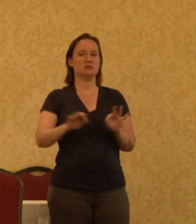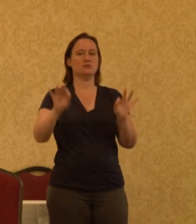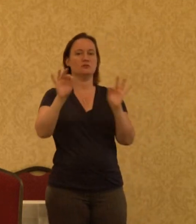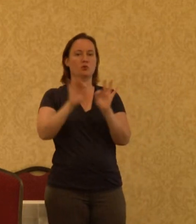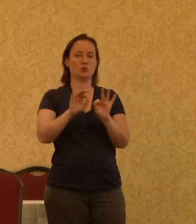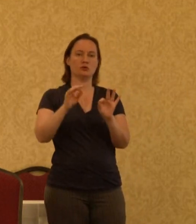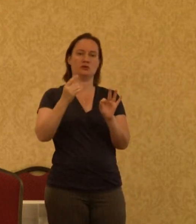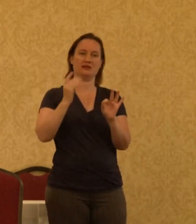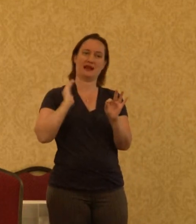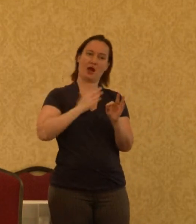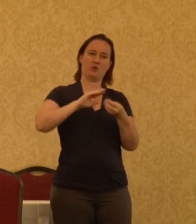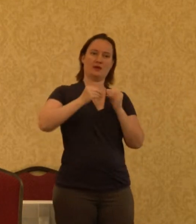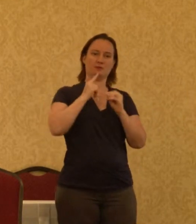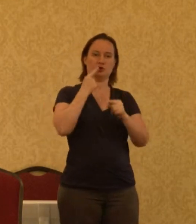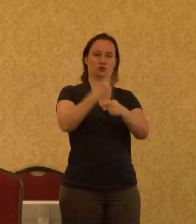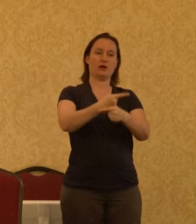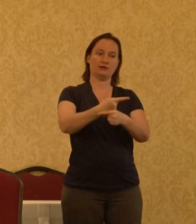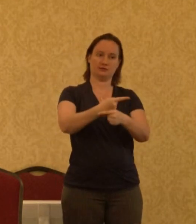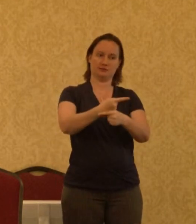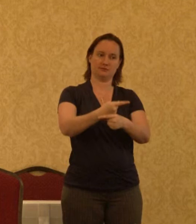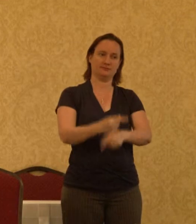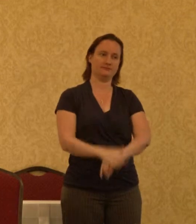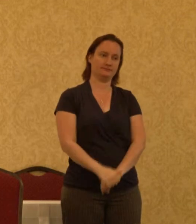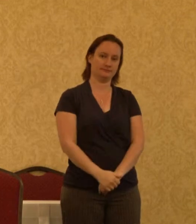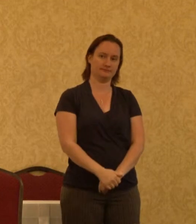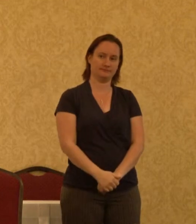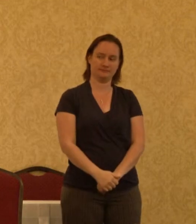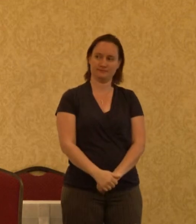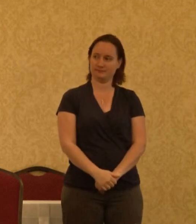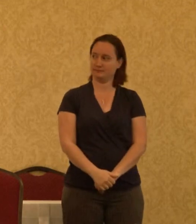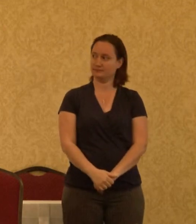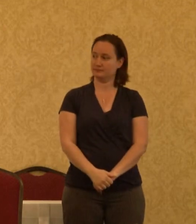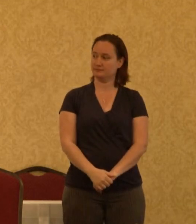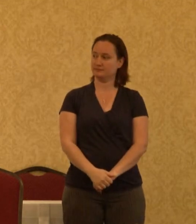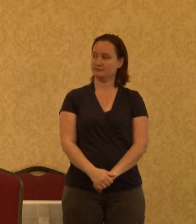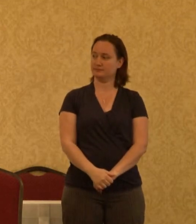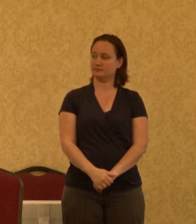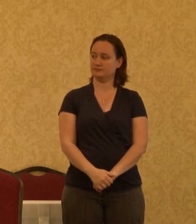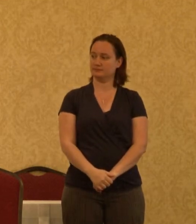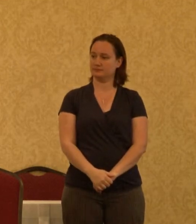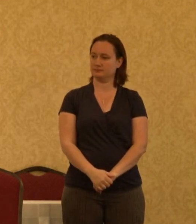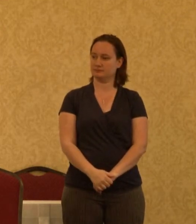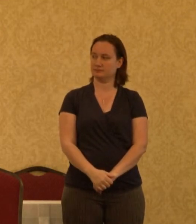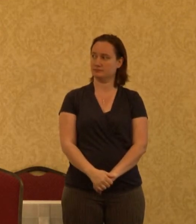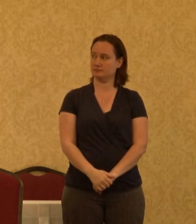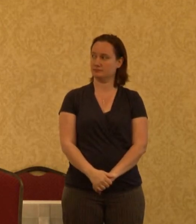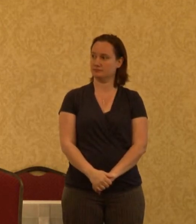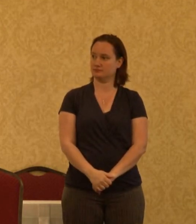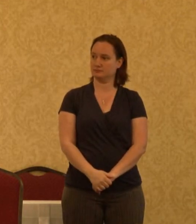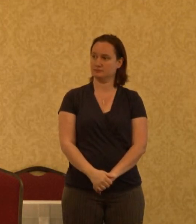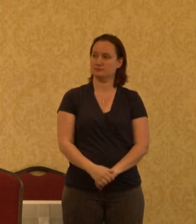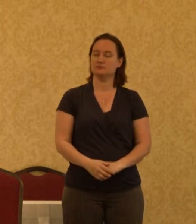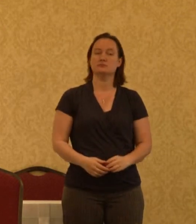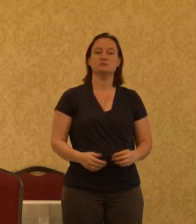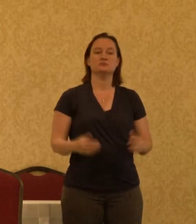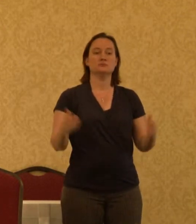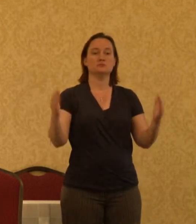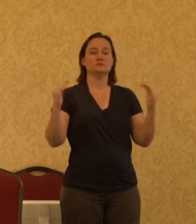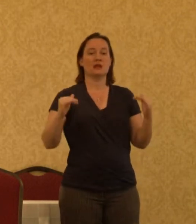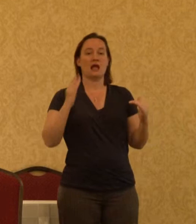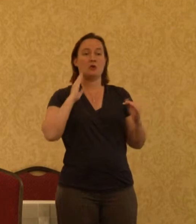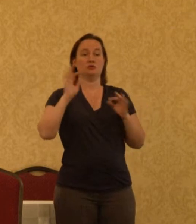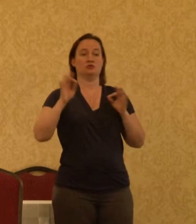have correct numbers. So now I'm going to describe some of the variations, and believe